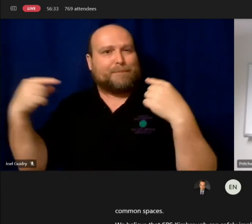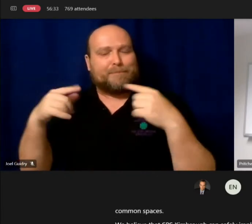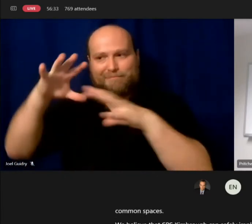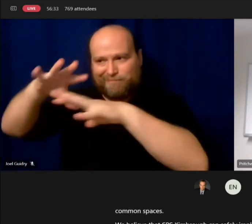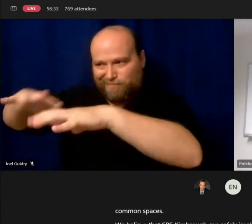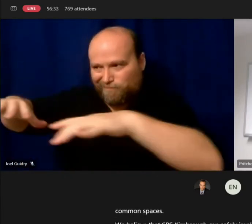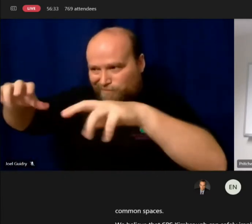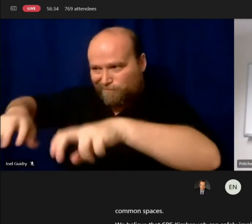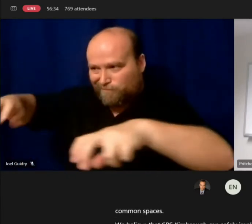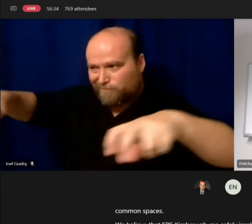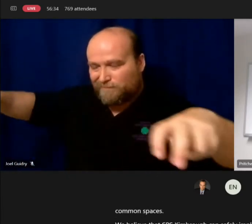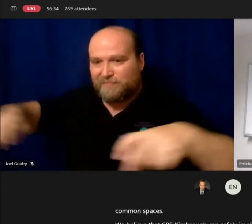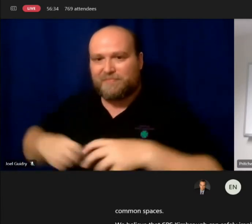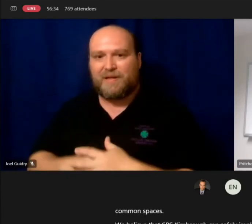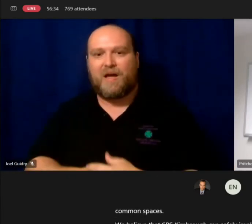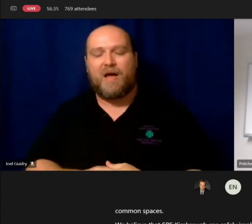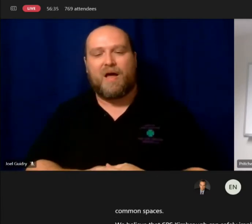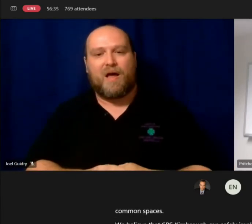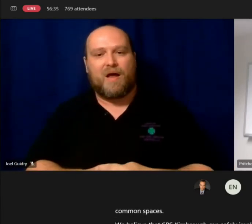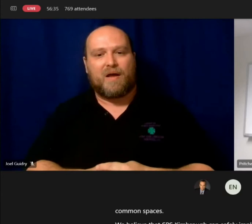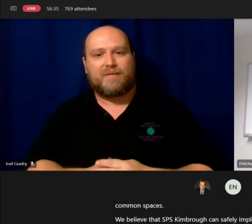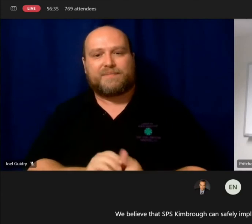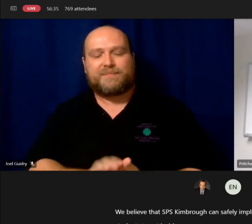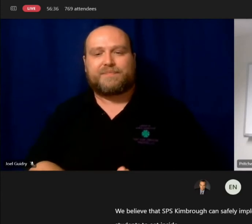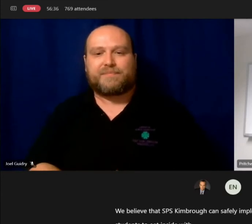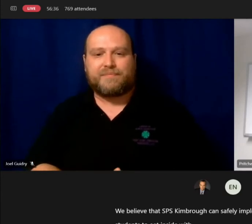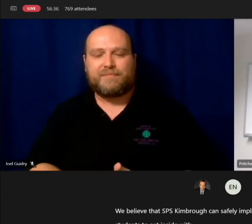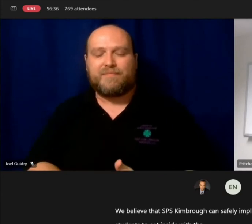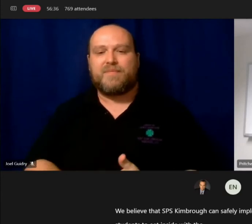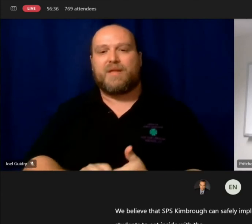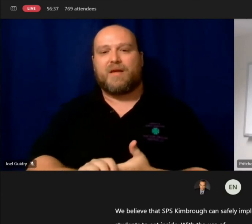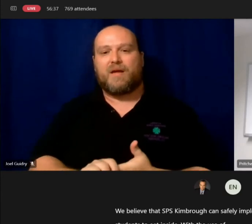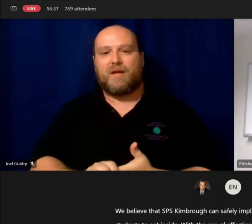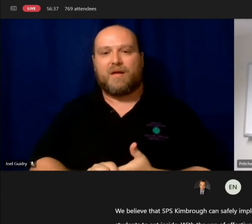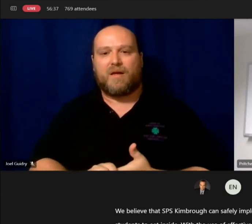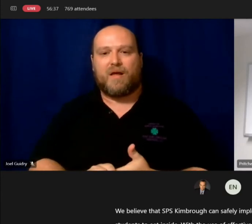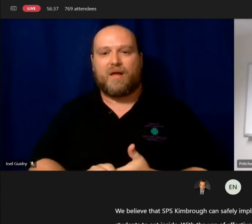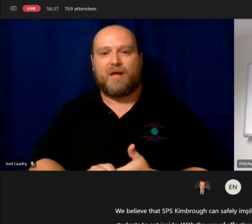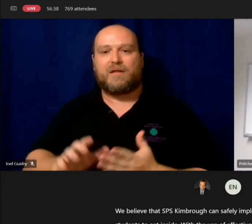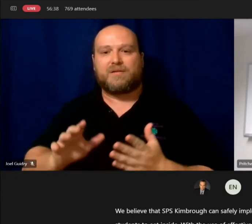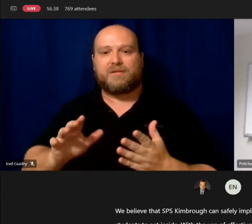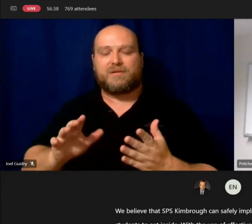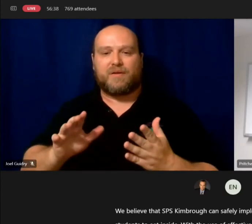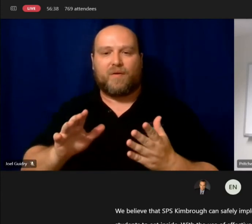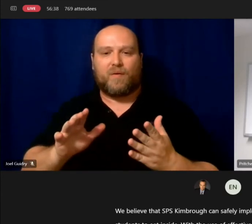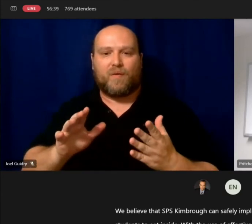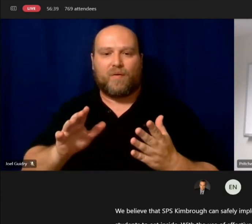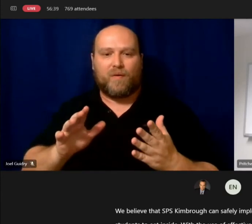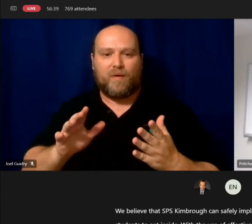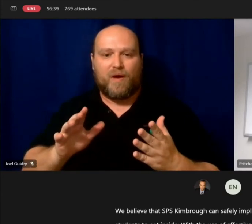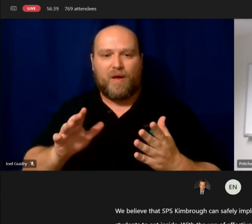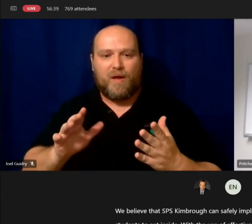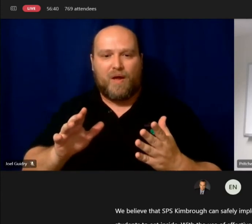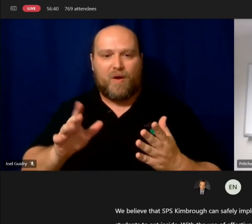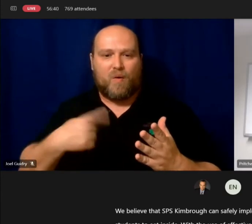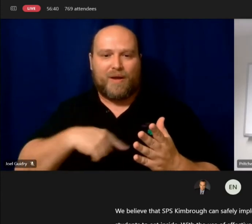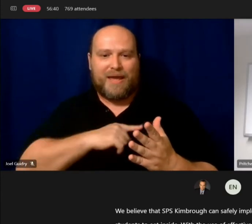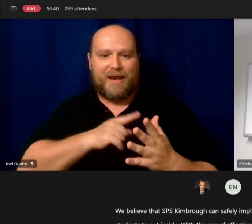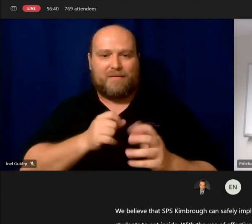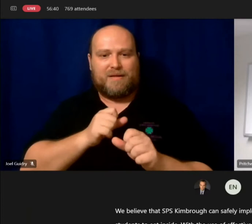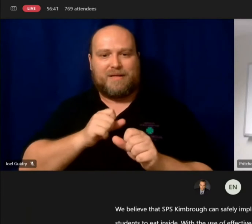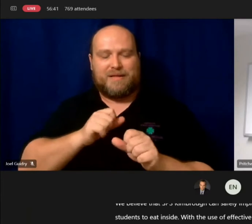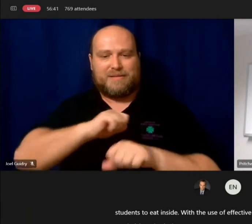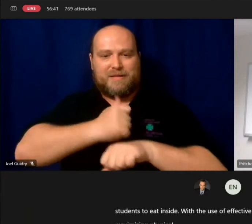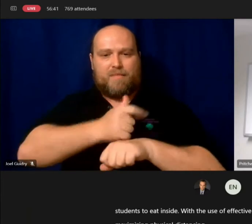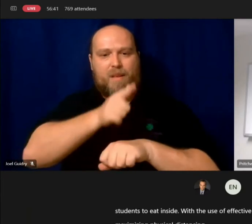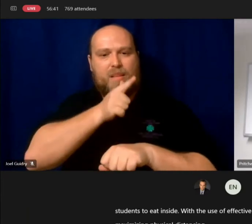students to eat inside with the use of effective prevention strategies, such as maximizing physical distancing, ensuring students